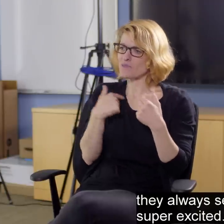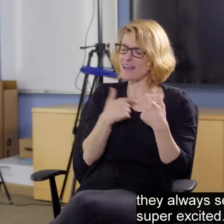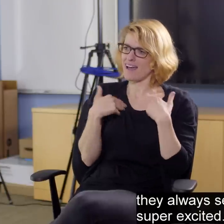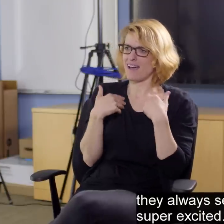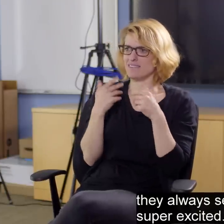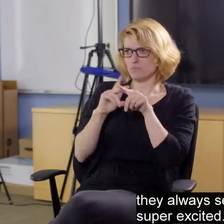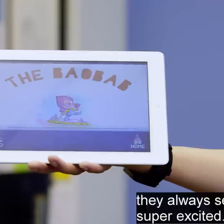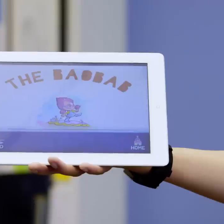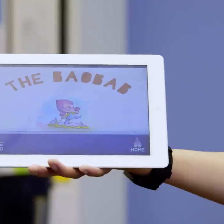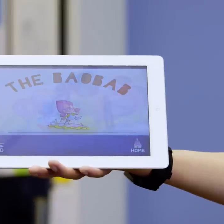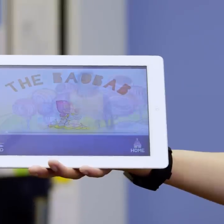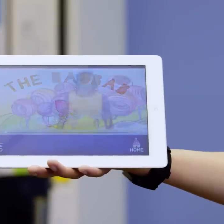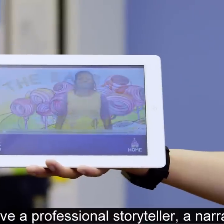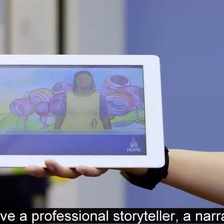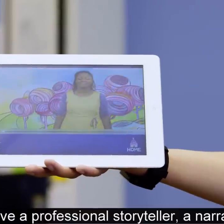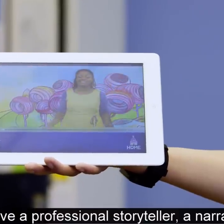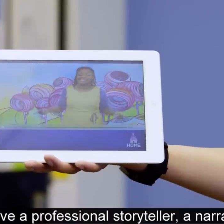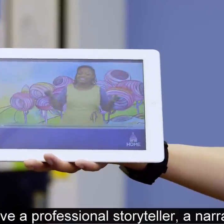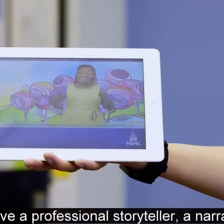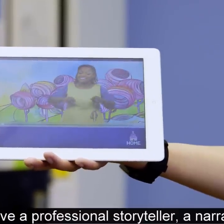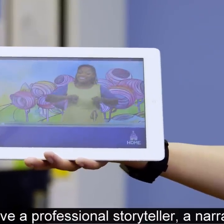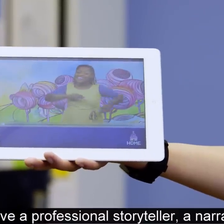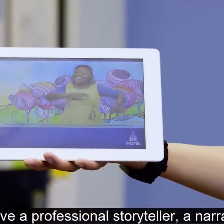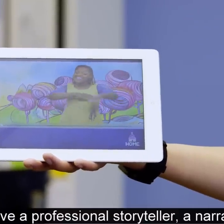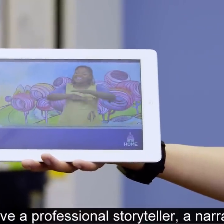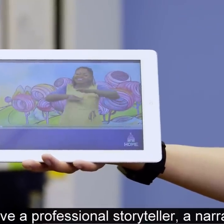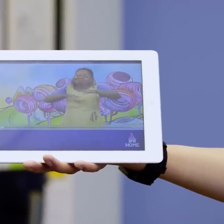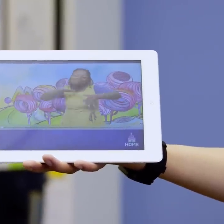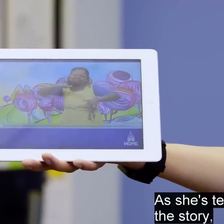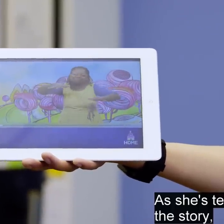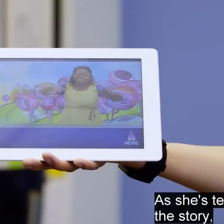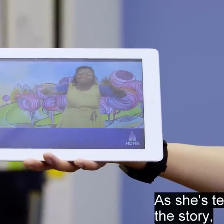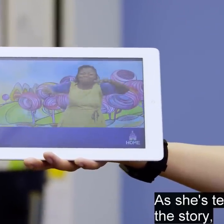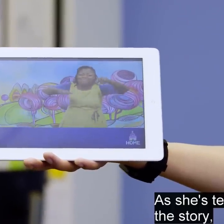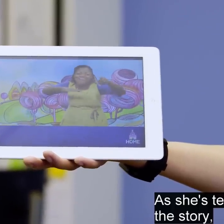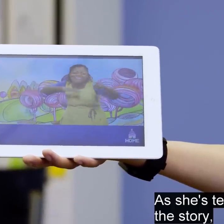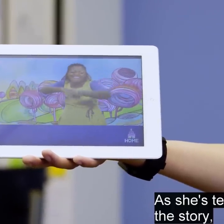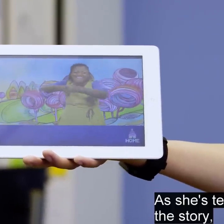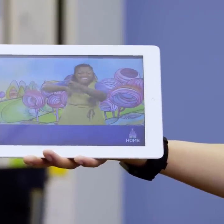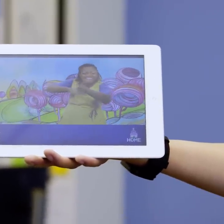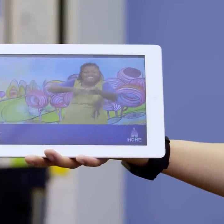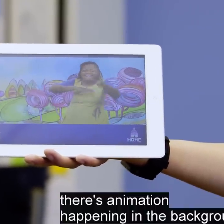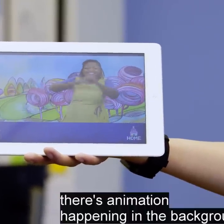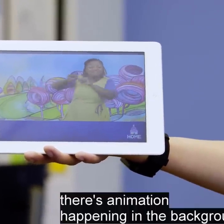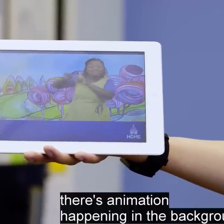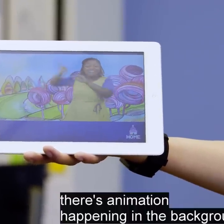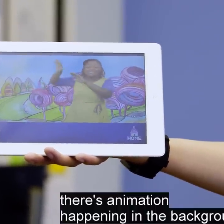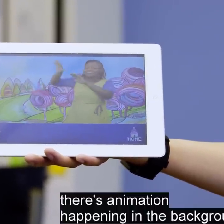they always seem super excited. We have a professional storyteller, a narrator. As she's telling the story, there's